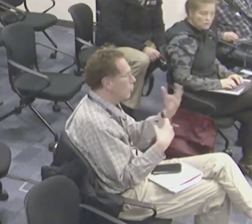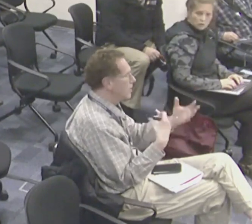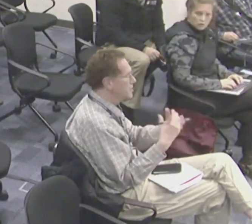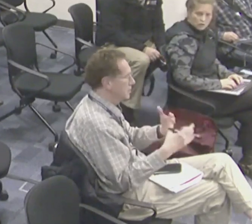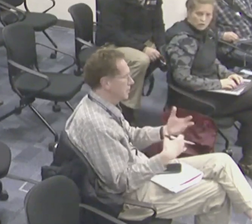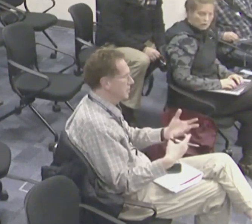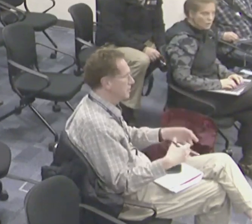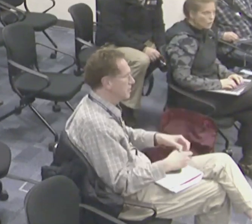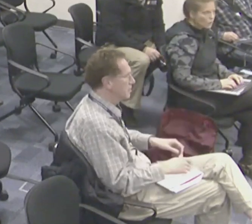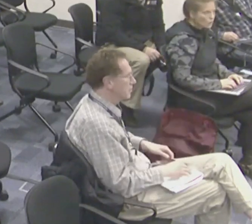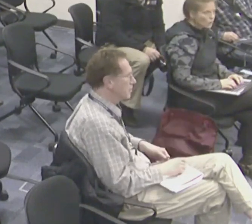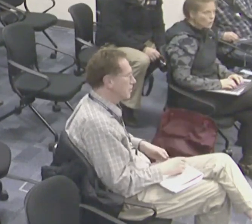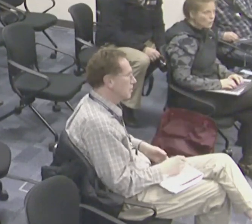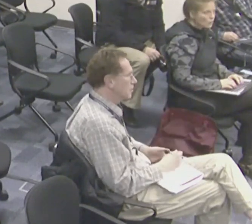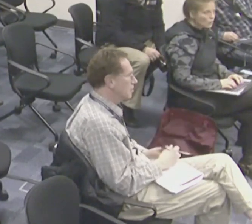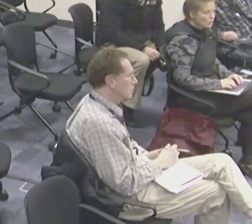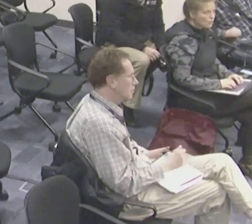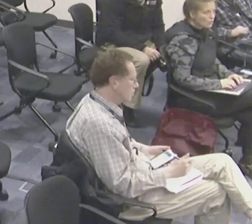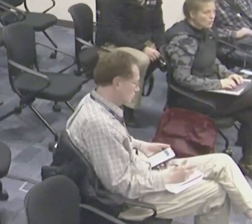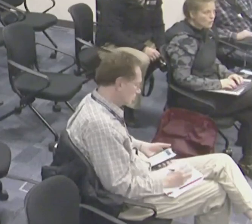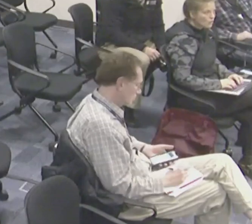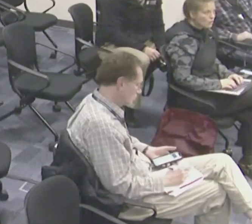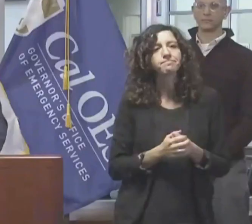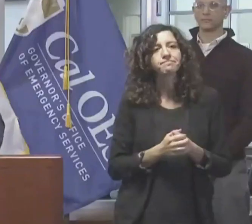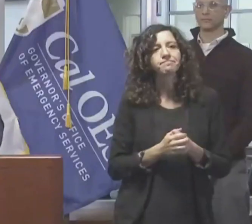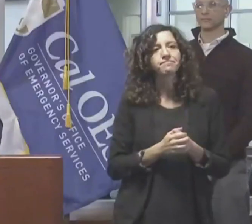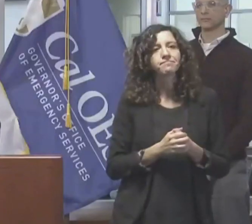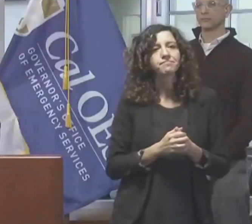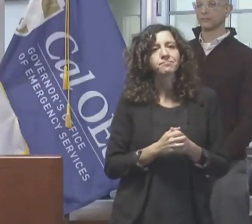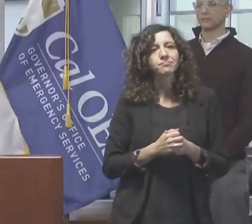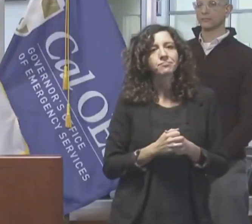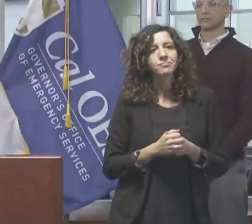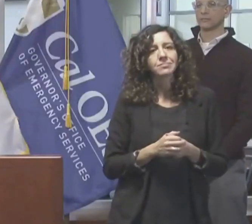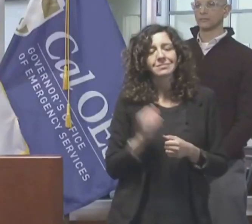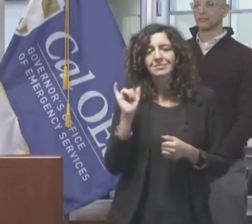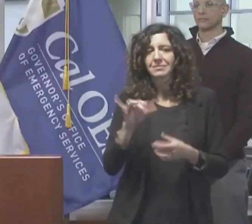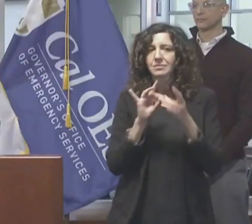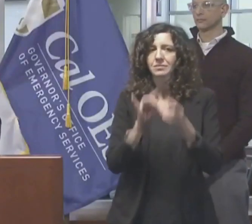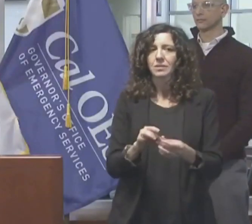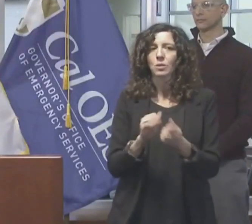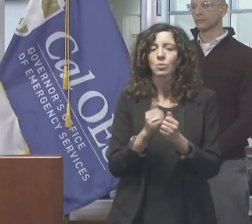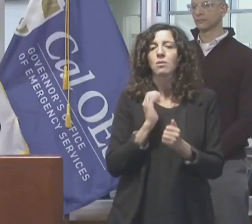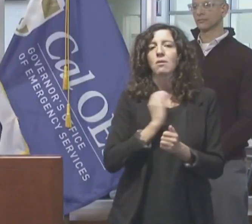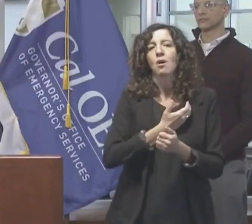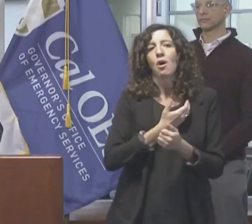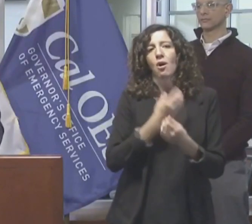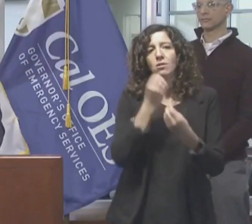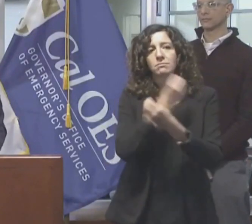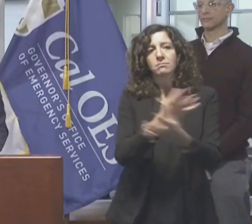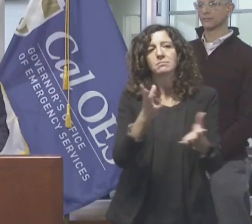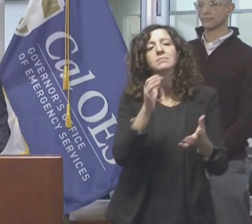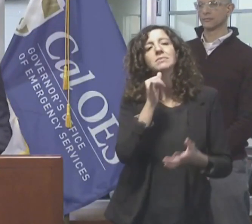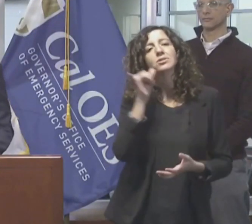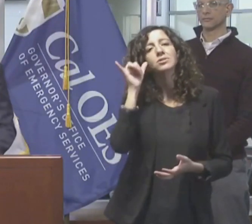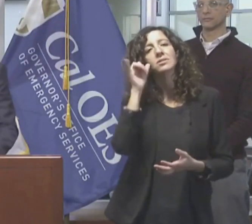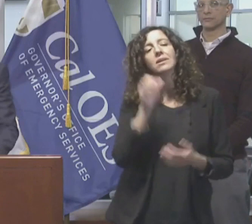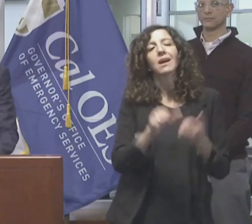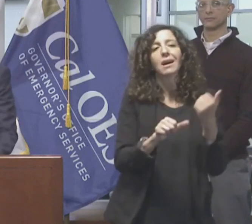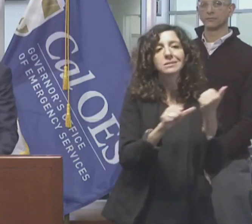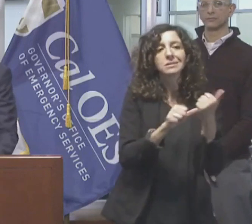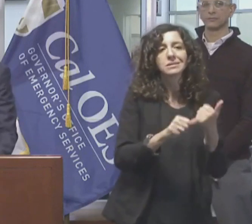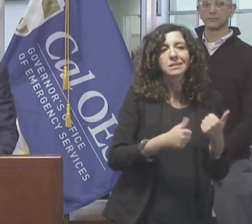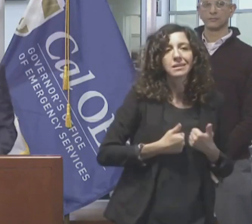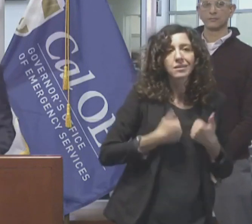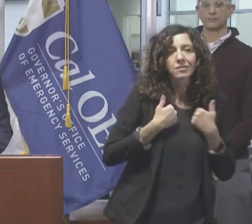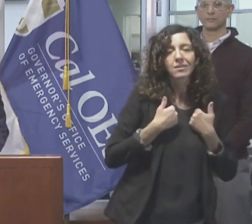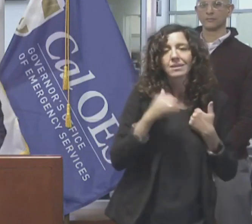order? What is it? Yeah, it's consistent with the guidance we put out yesterday on assisted living, SNFs, and the like. It's consistent